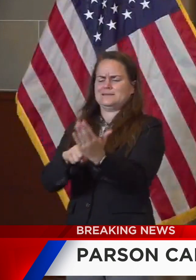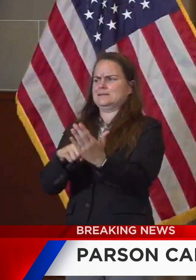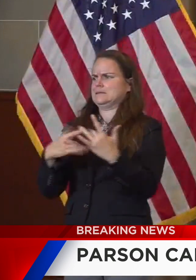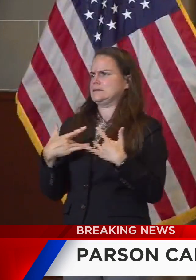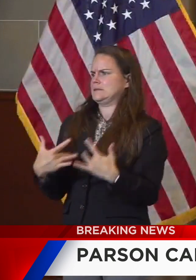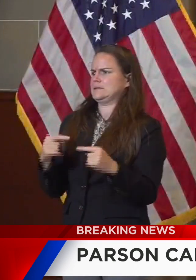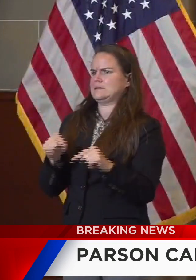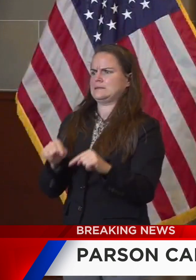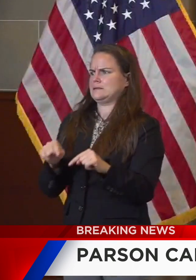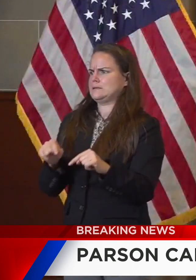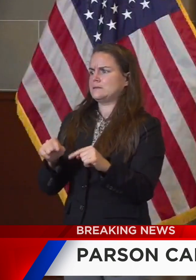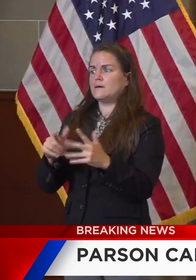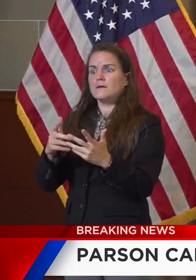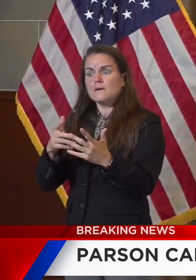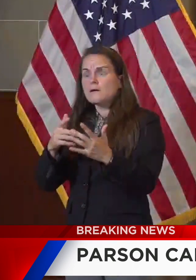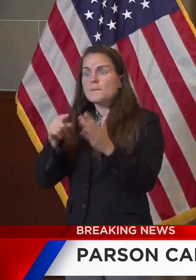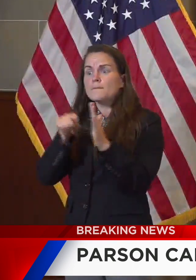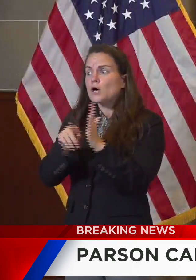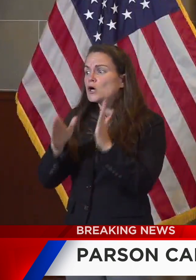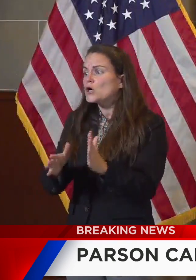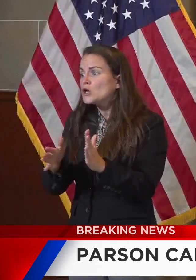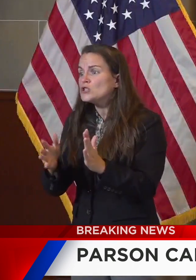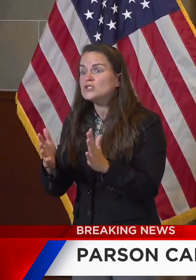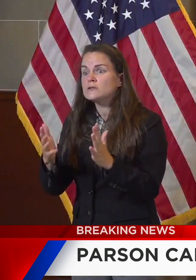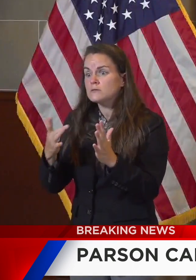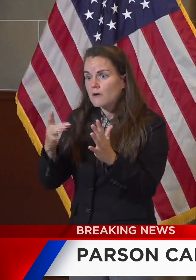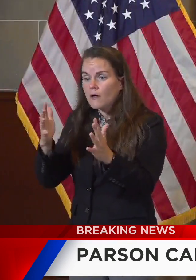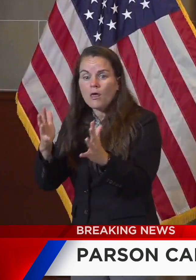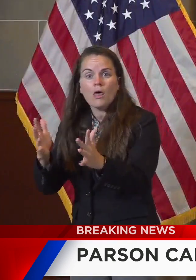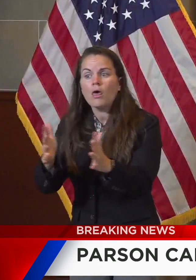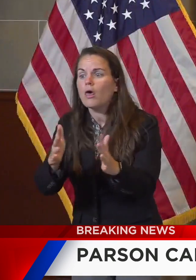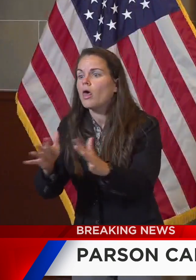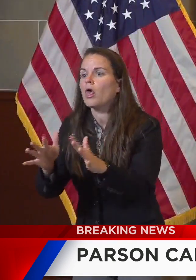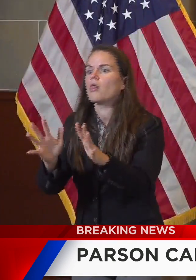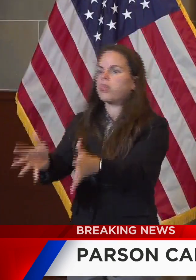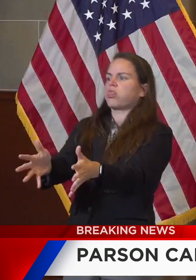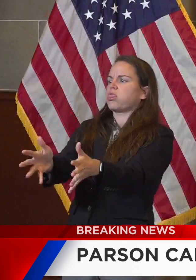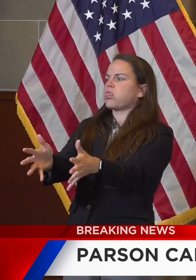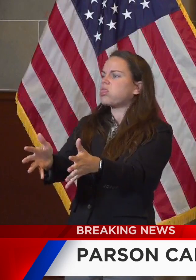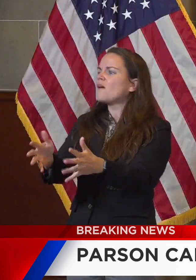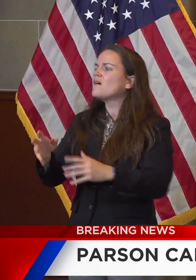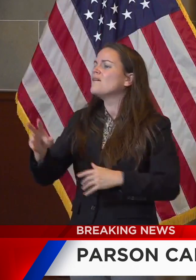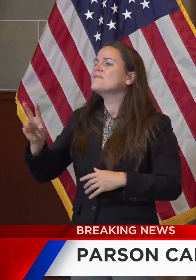going after murderers, which deprives victims of justice.